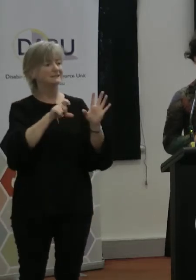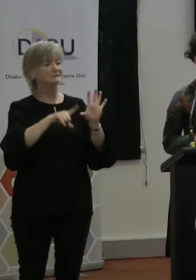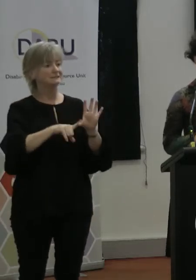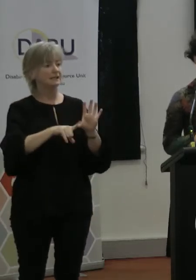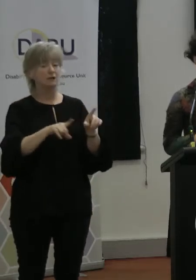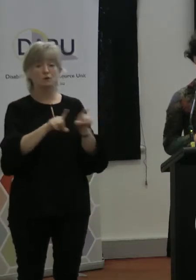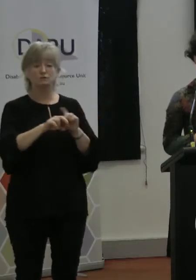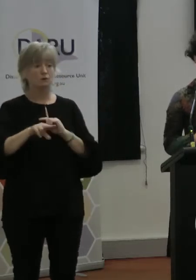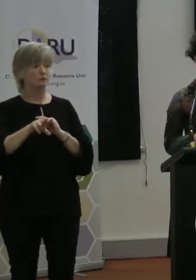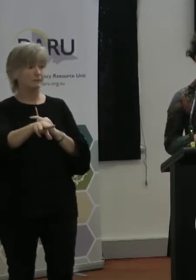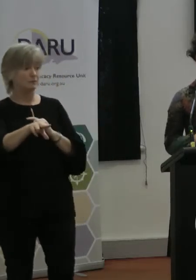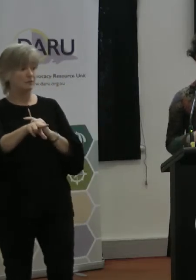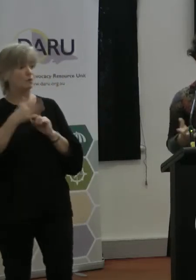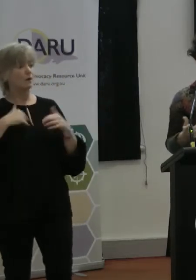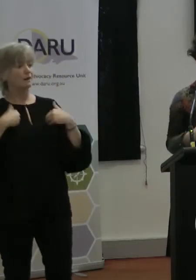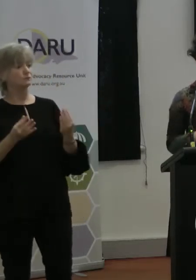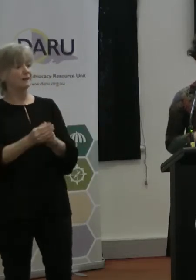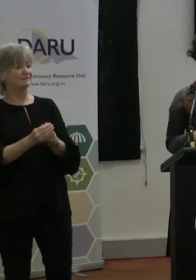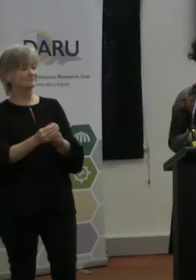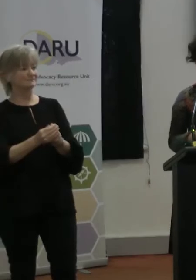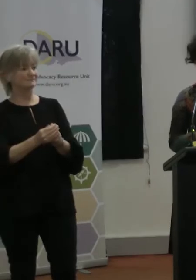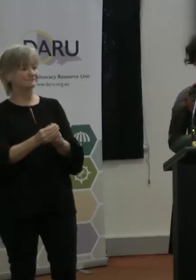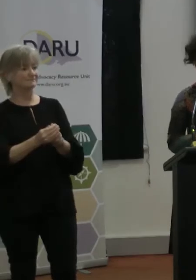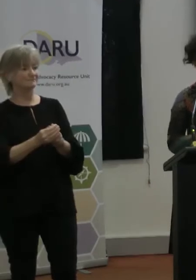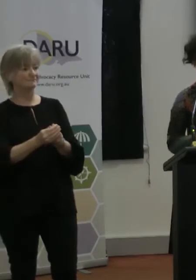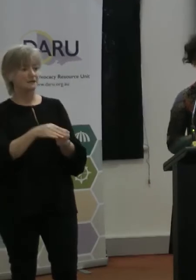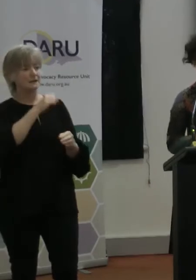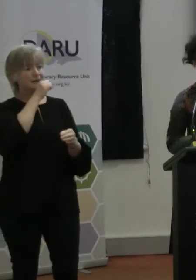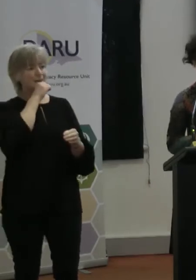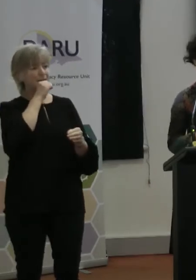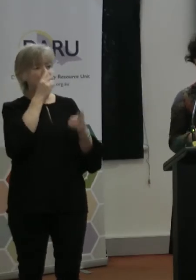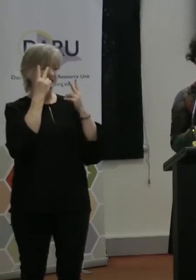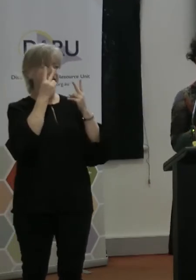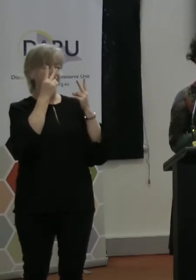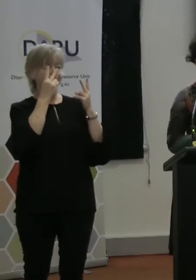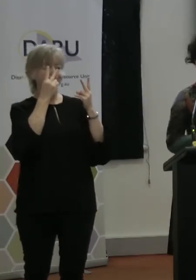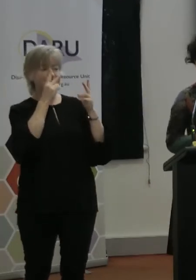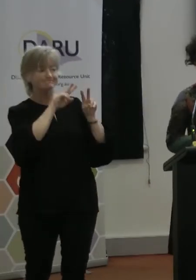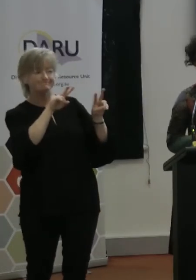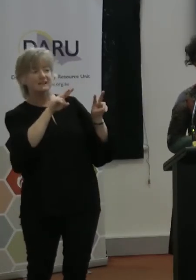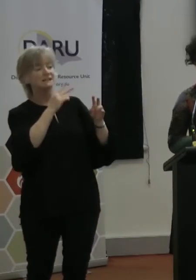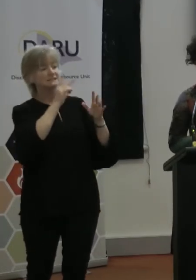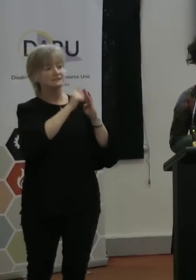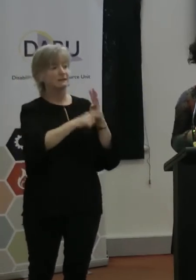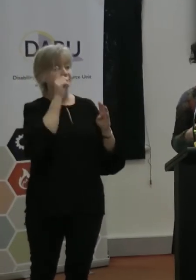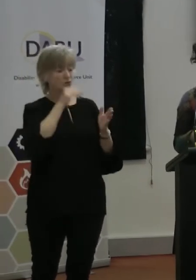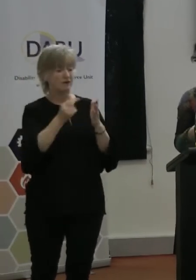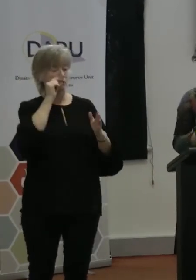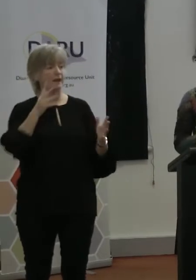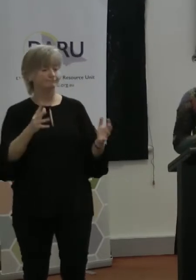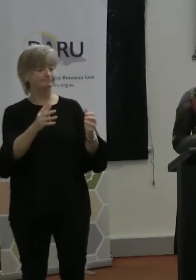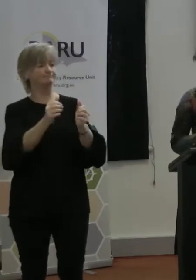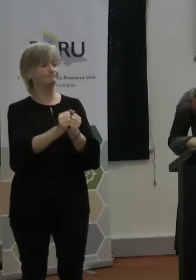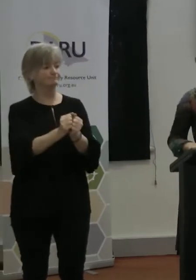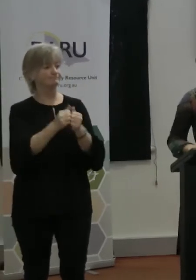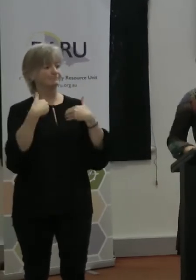couple who want to live together. He's got a physical disability, and so now they can enter into a tenancy agreement as a couple and